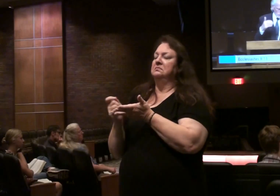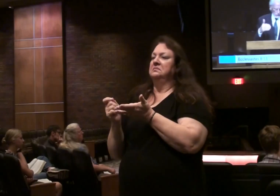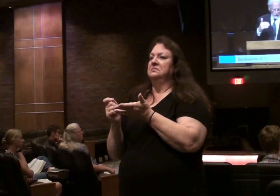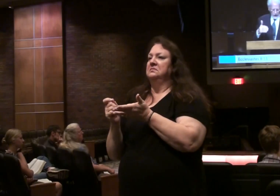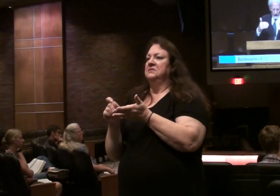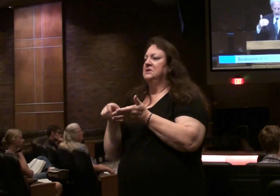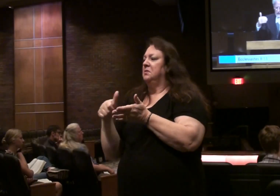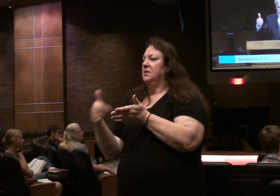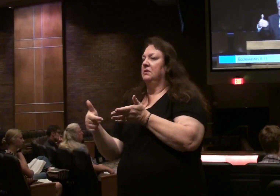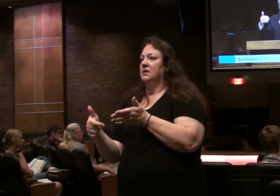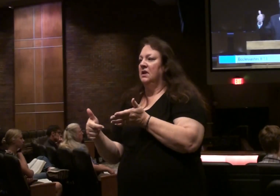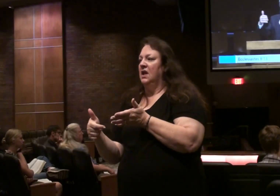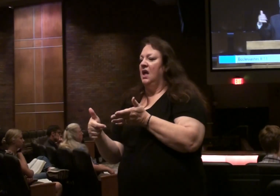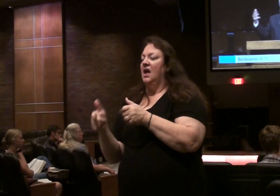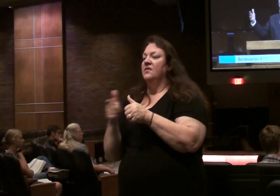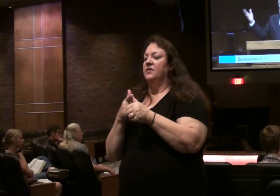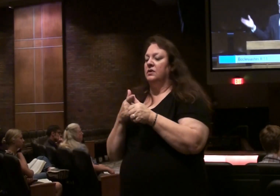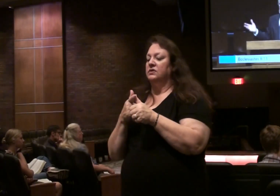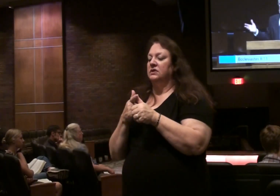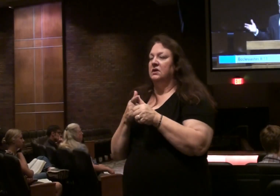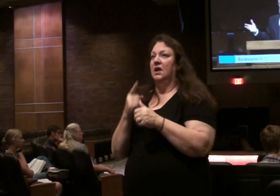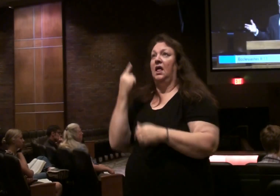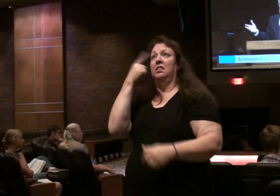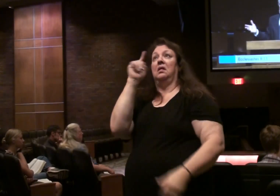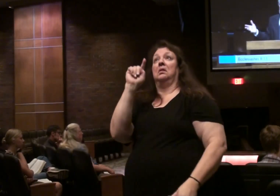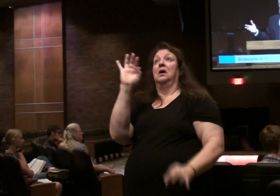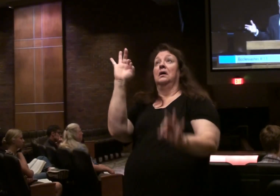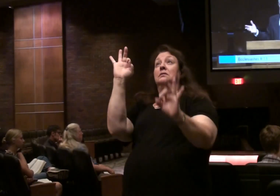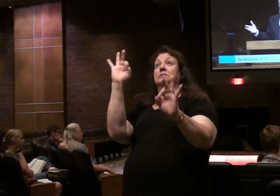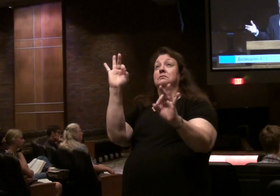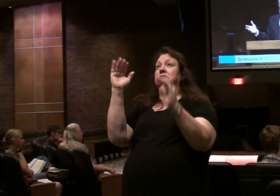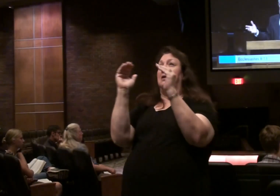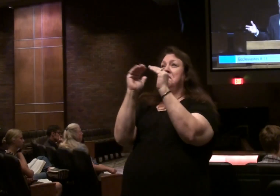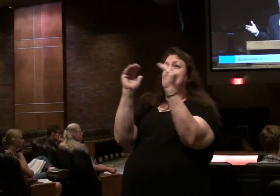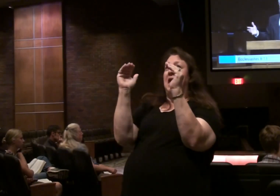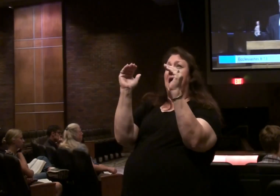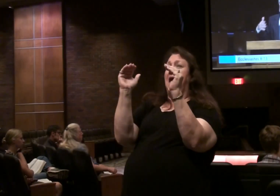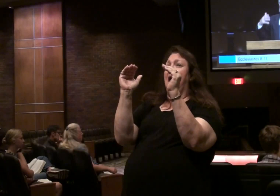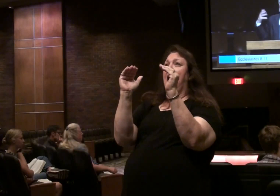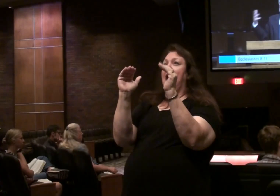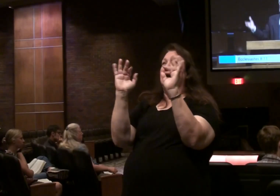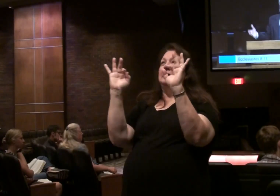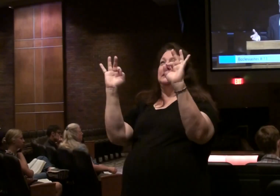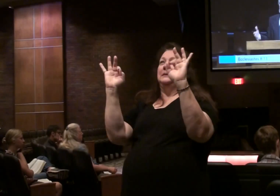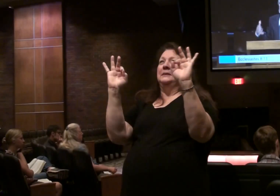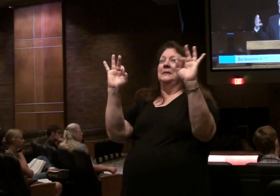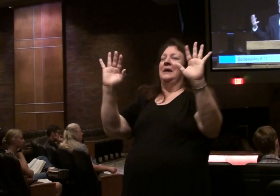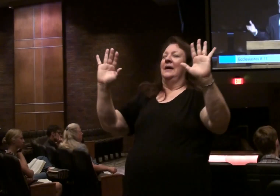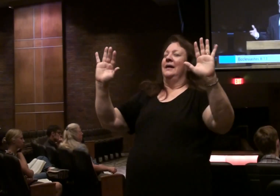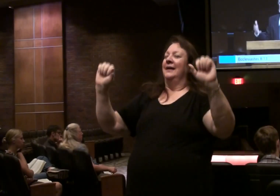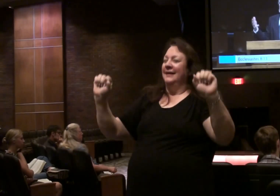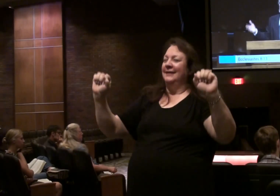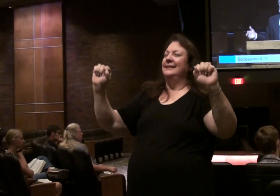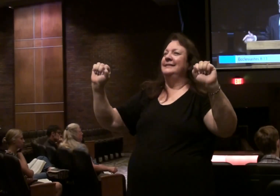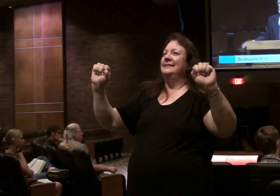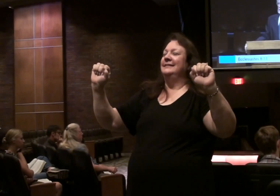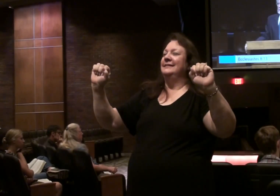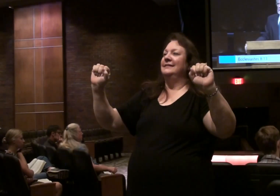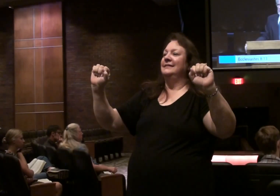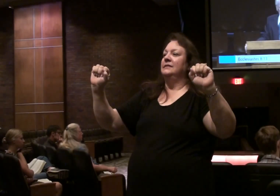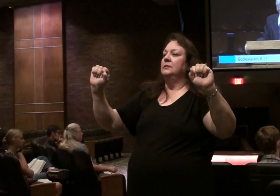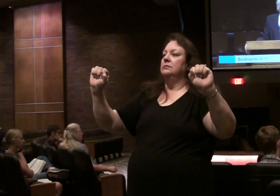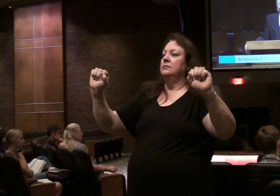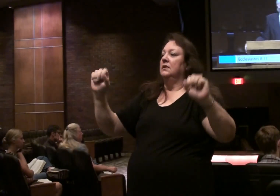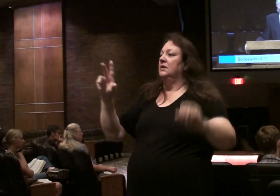of the other did, and initially in their ruler, they looked like they were going to be very just, and oh, what a breath of fresh air having a new ruler is,